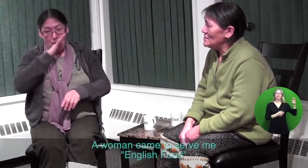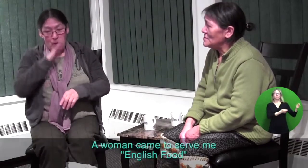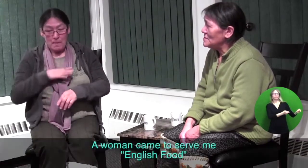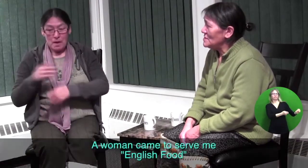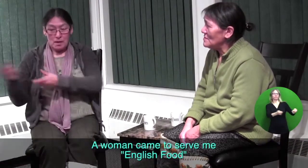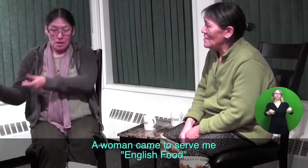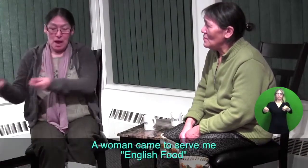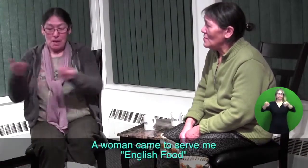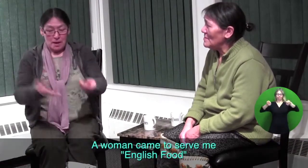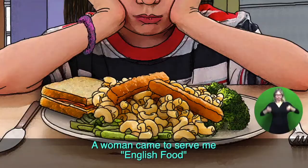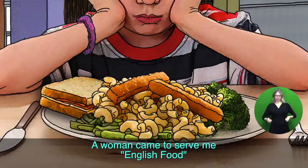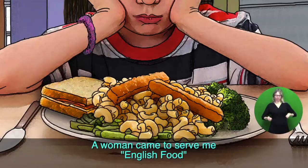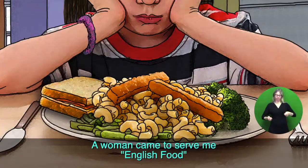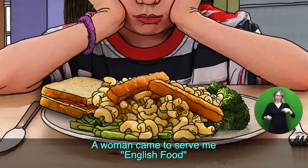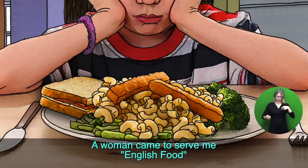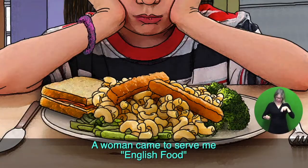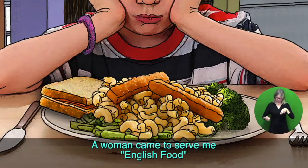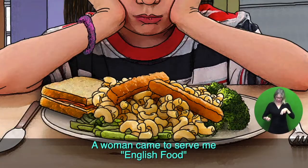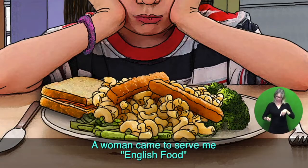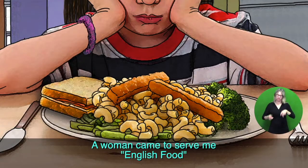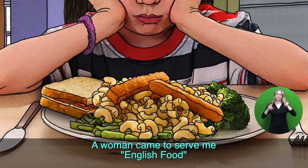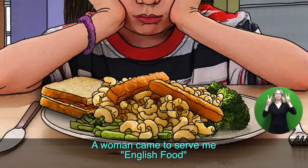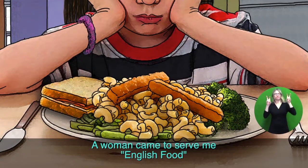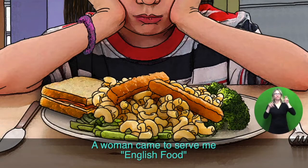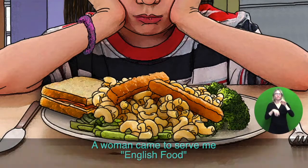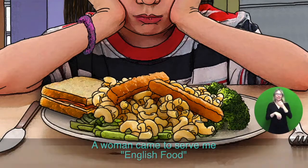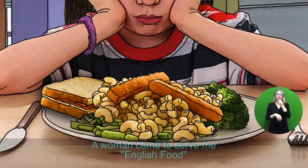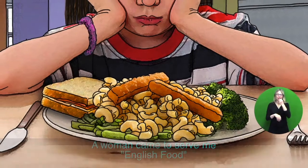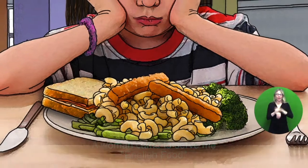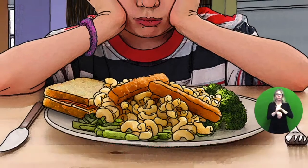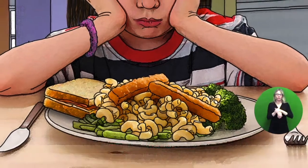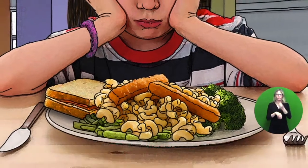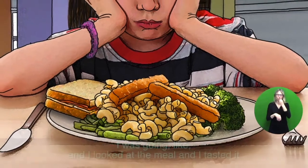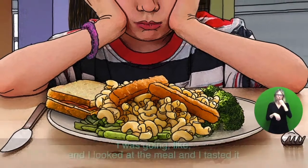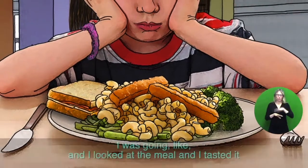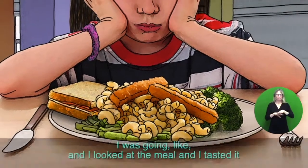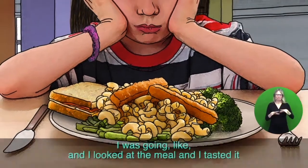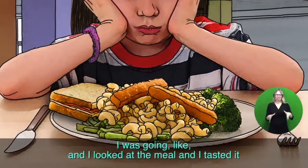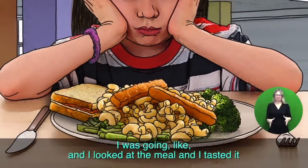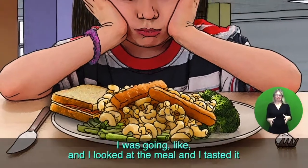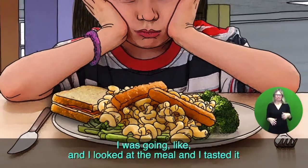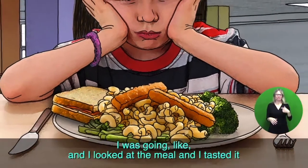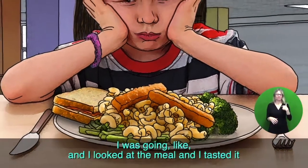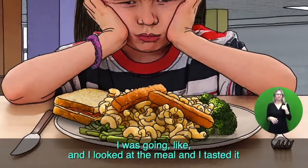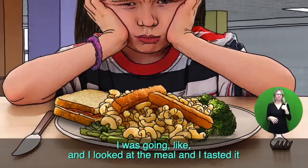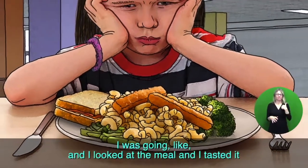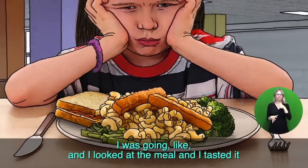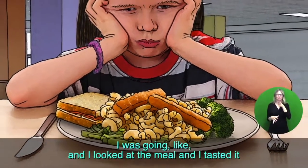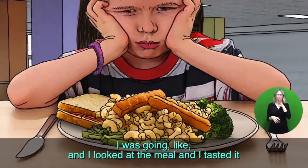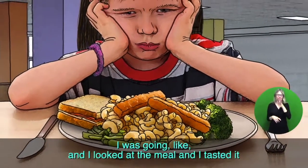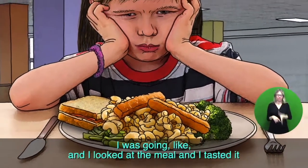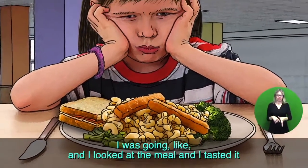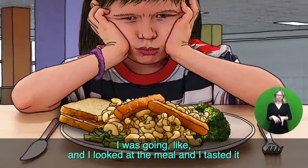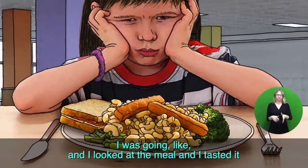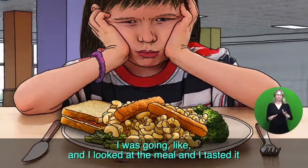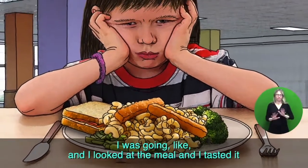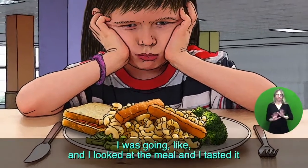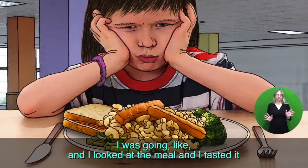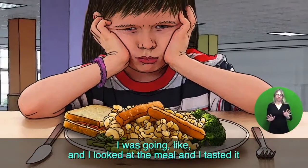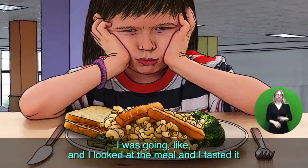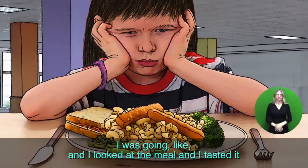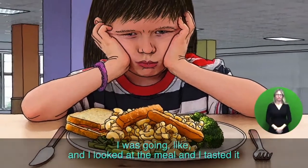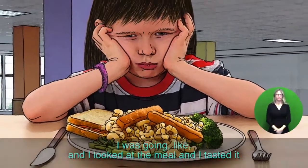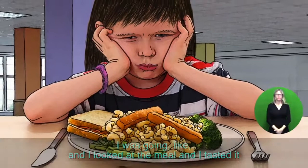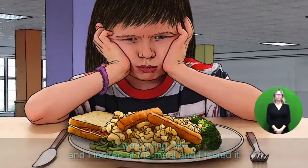English food, a woman came to serve her. She was going like this, not, and she looked at the meal and